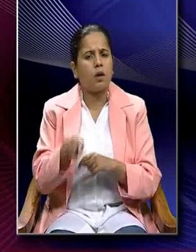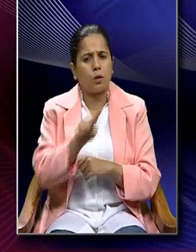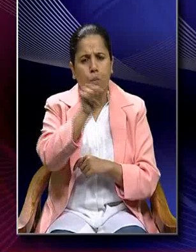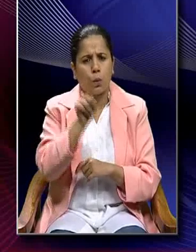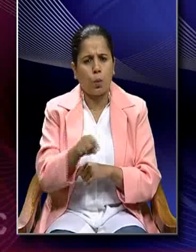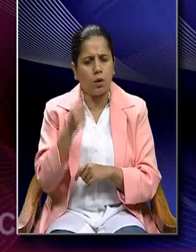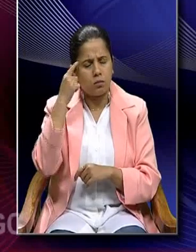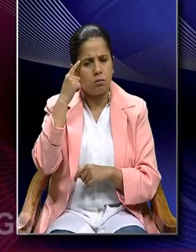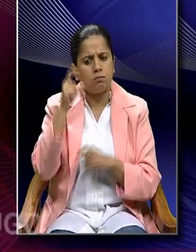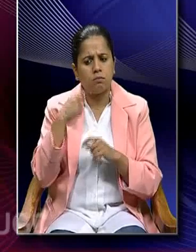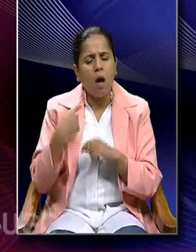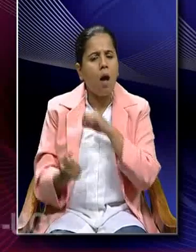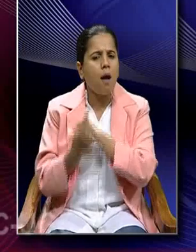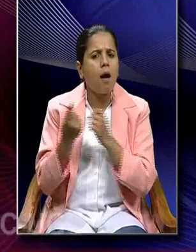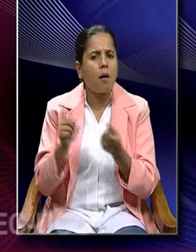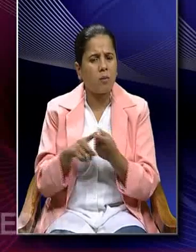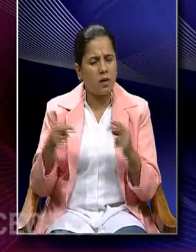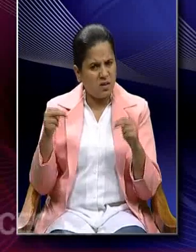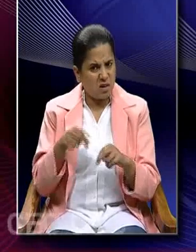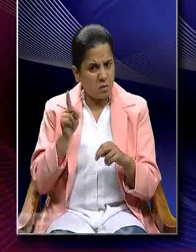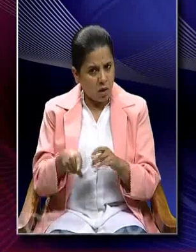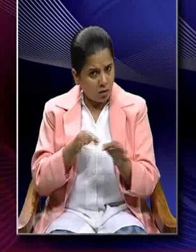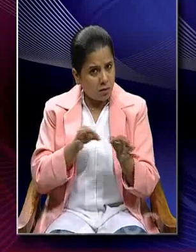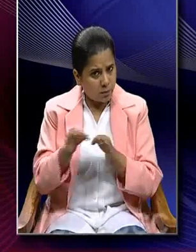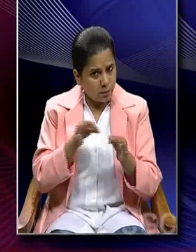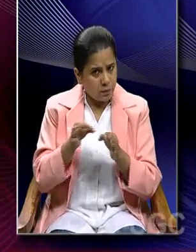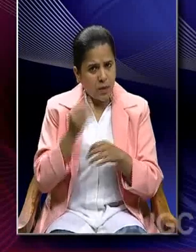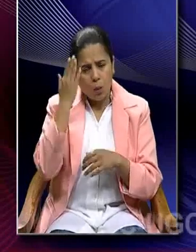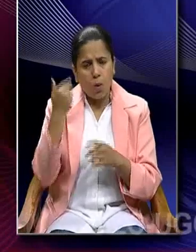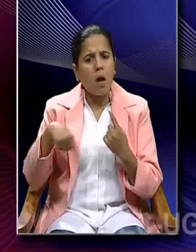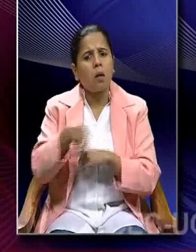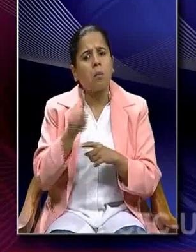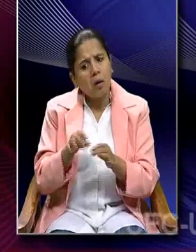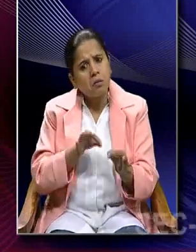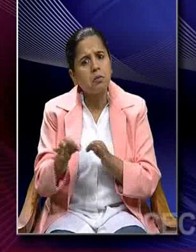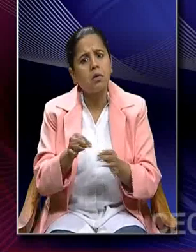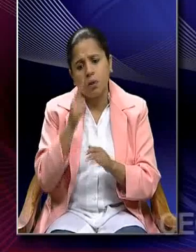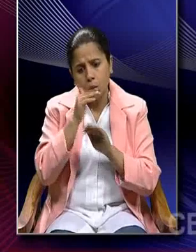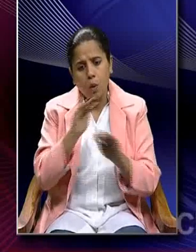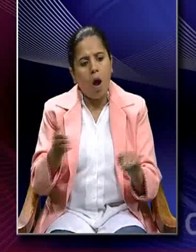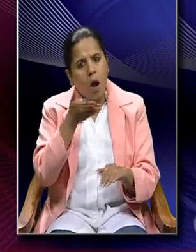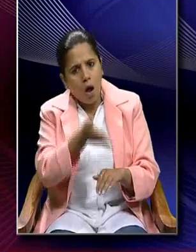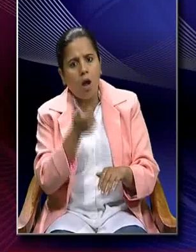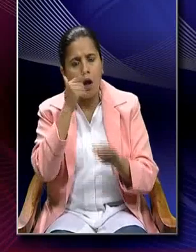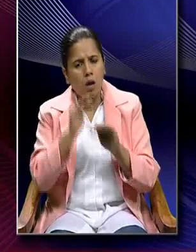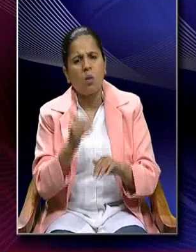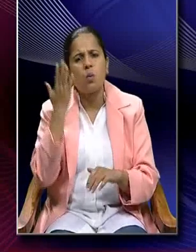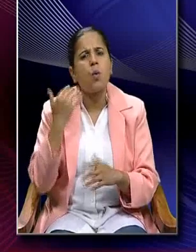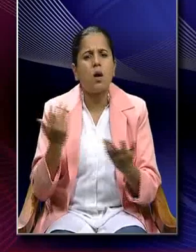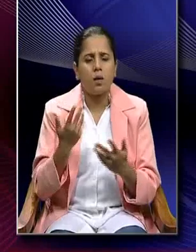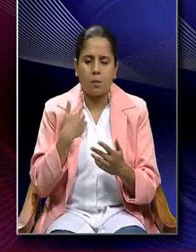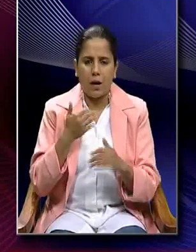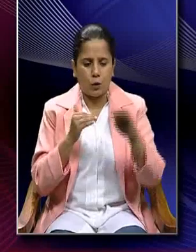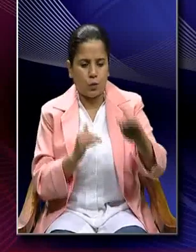arises is there a need to define? Why do we have to define the girl child? When we see a little